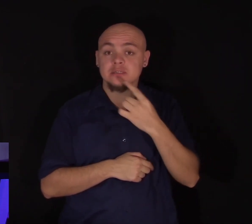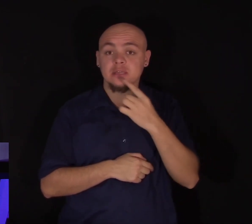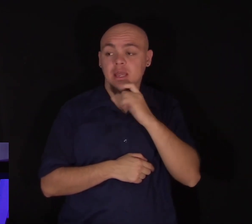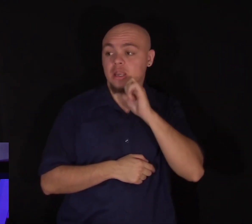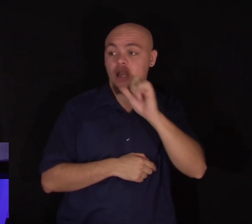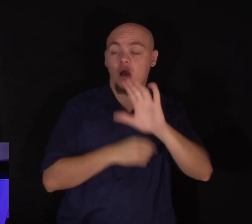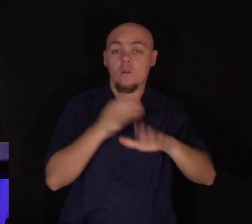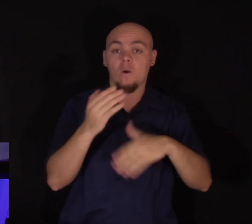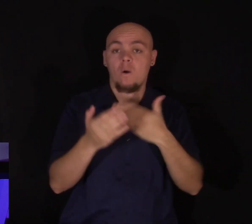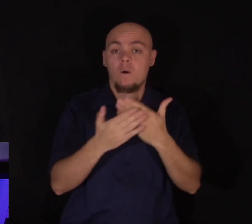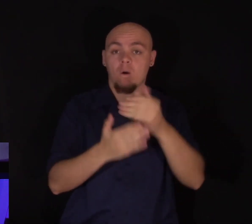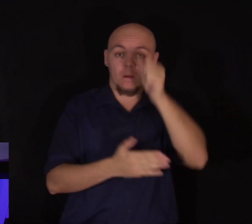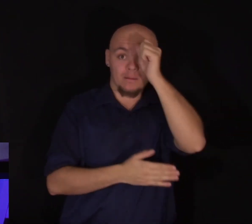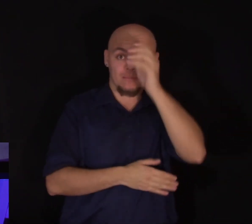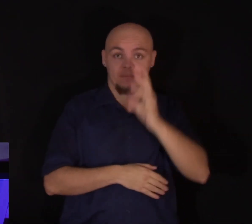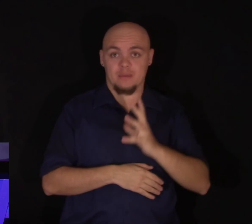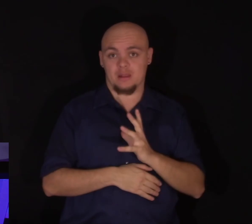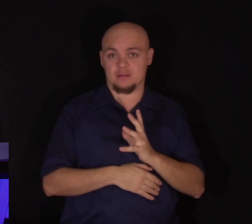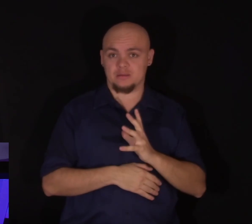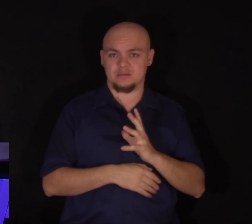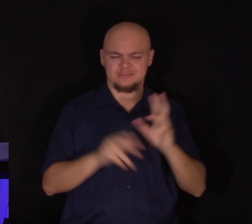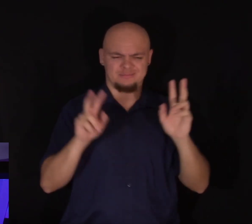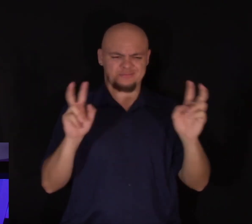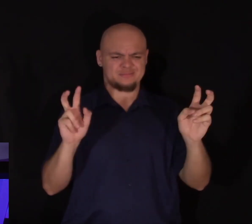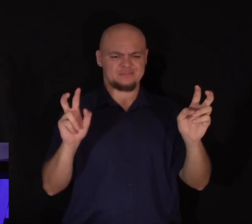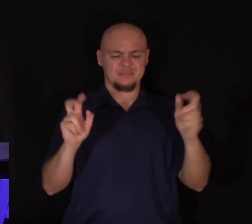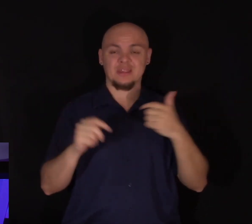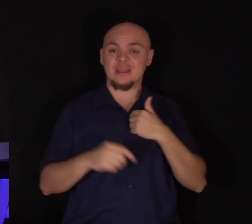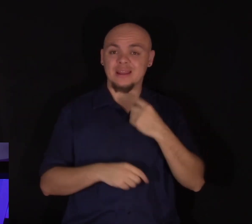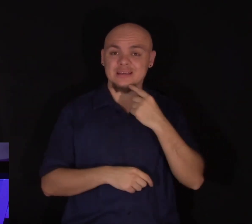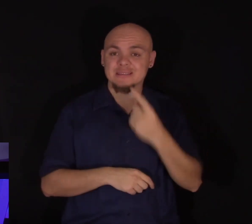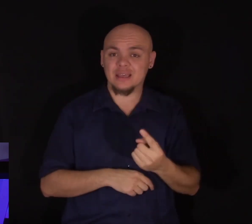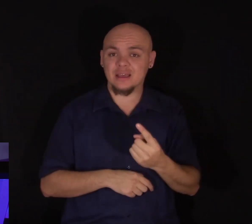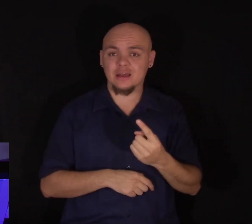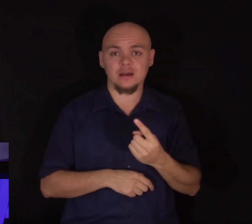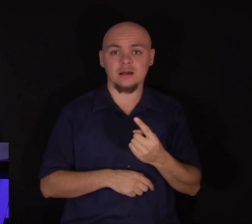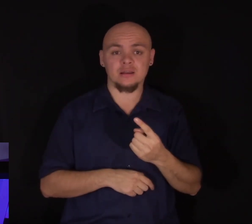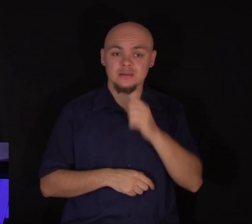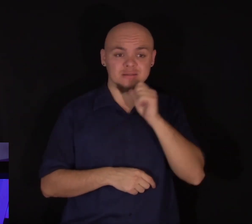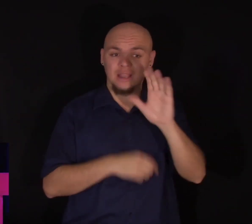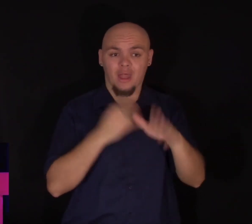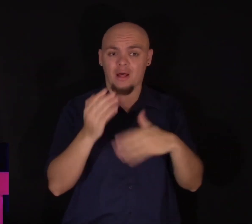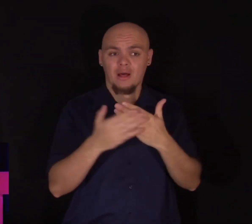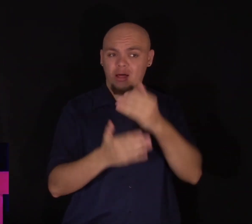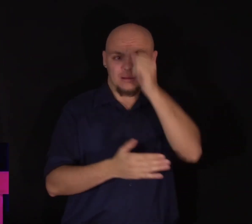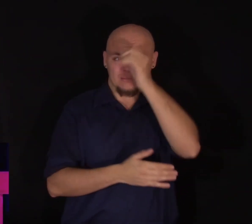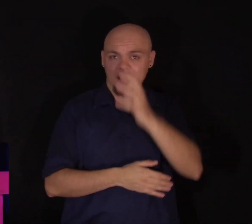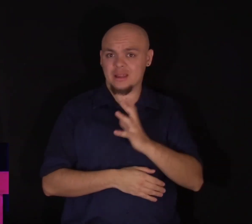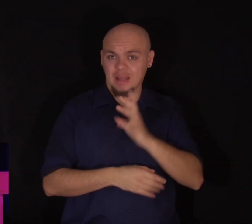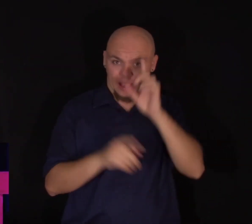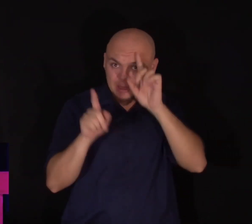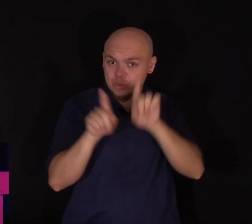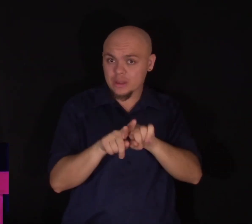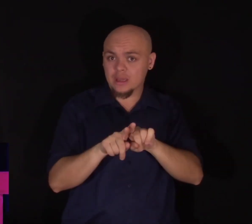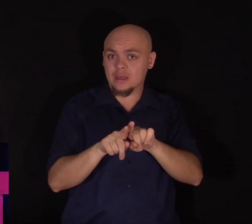men. And to that, I'll say this. No, not all men, but too many.